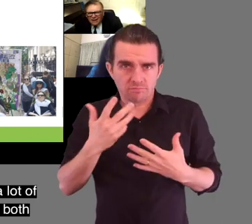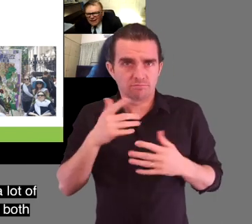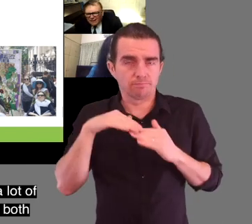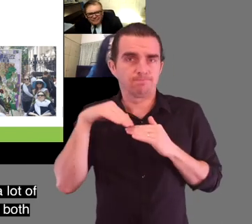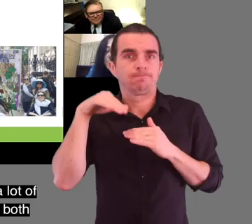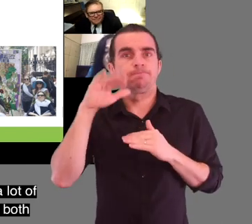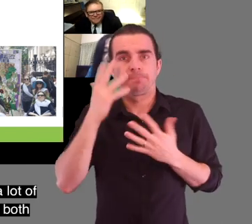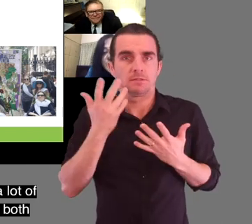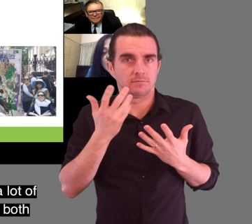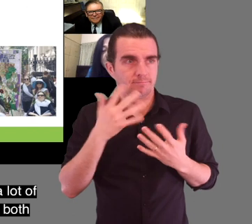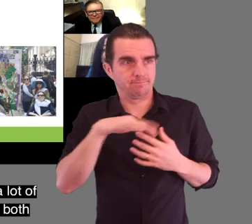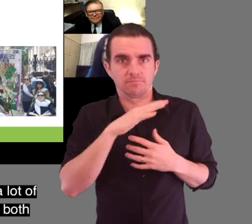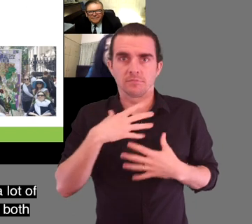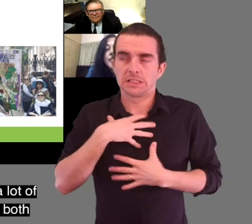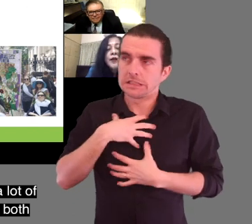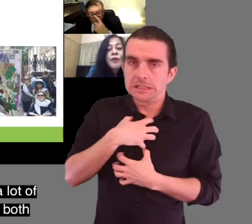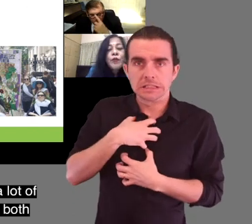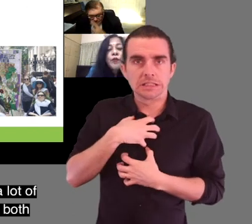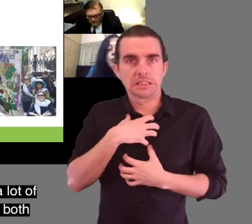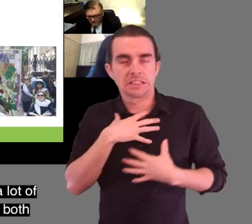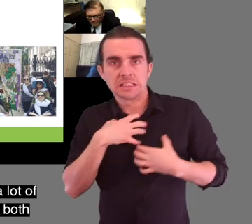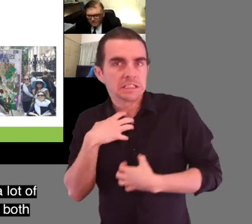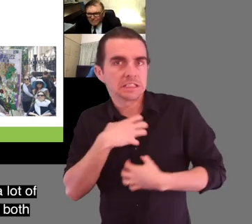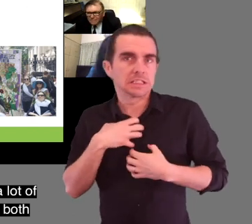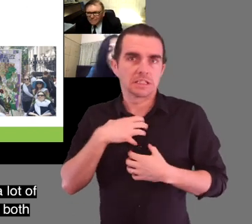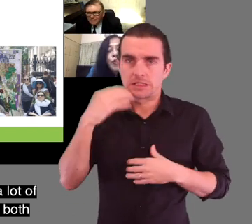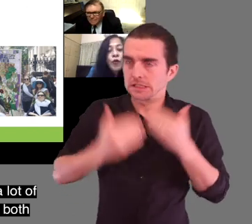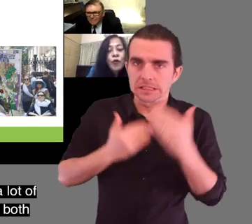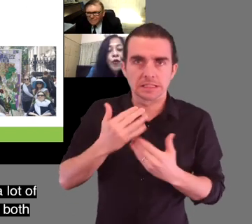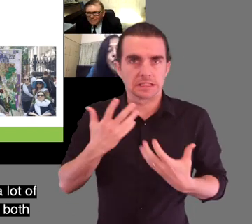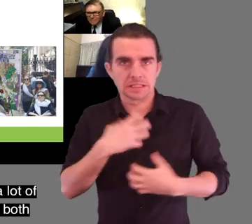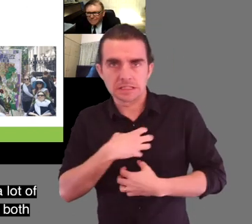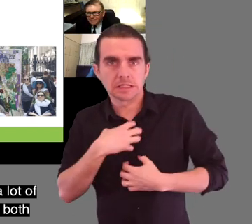a lot of aggression against both